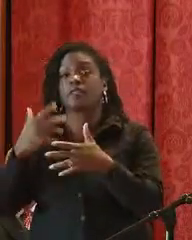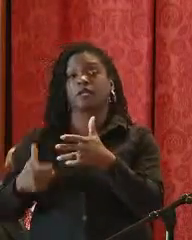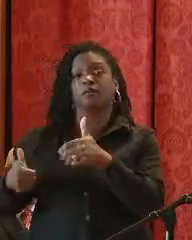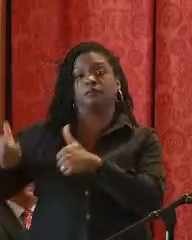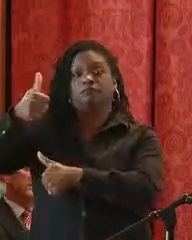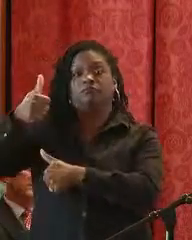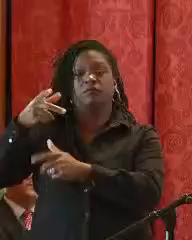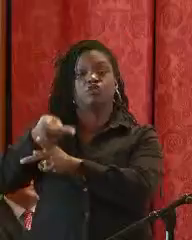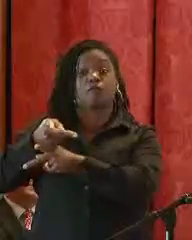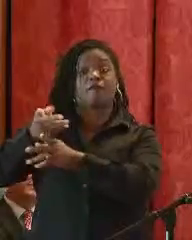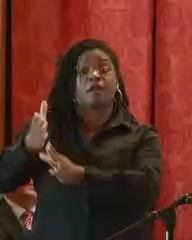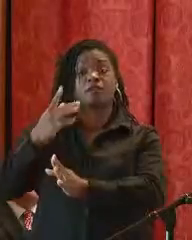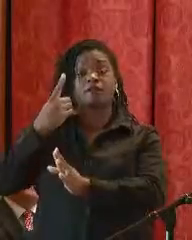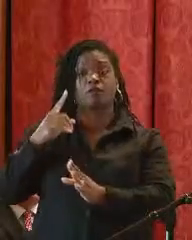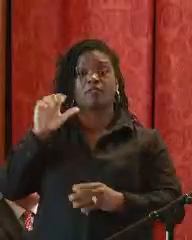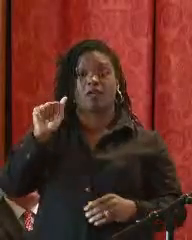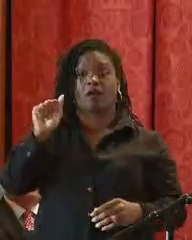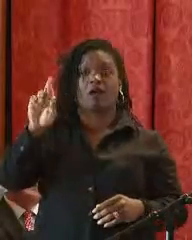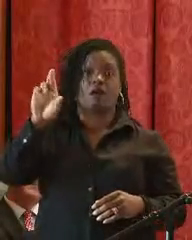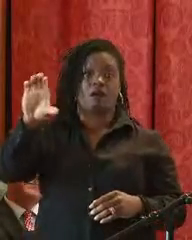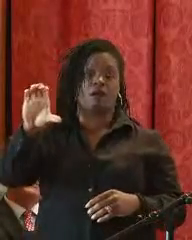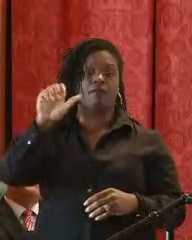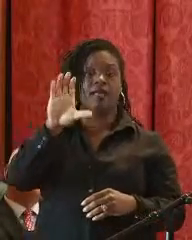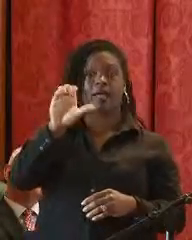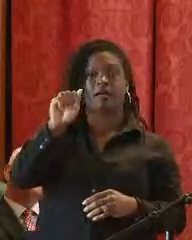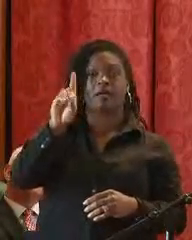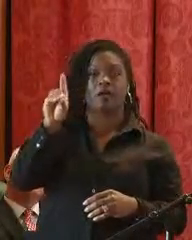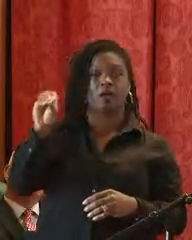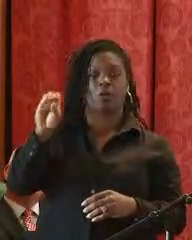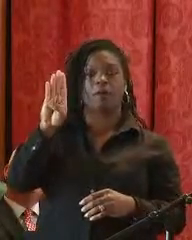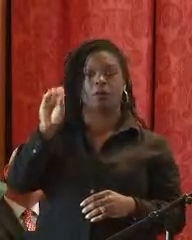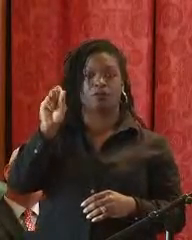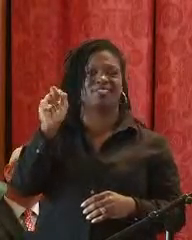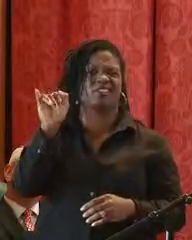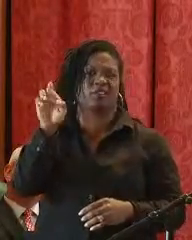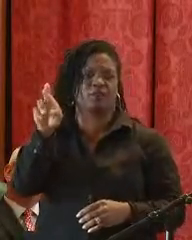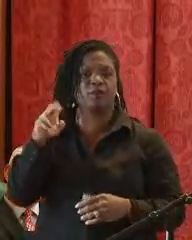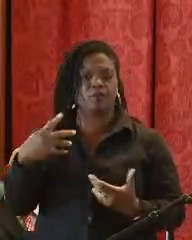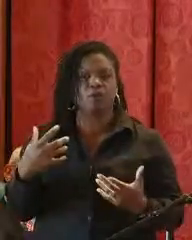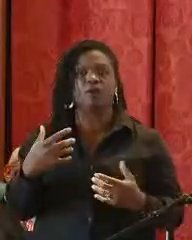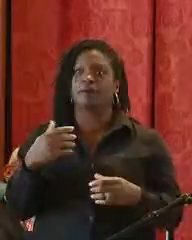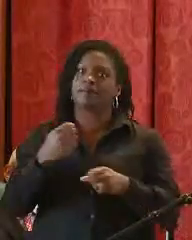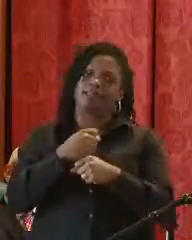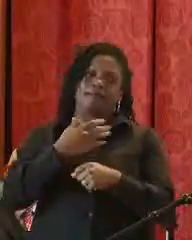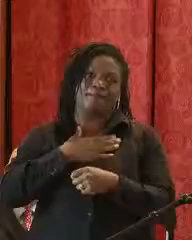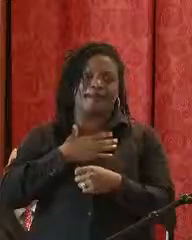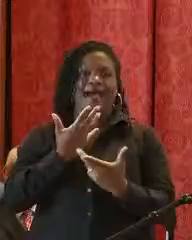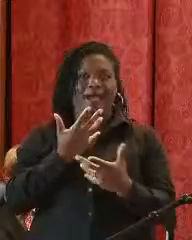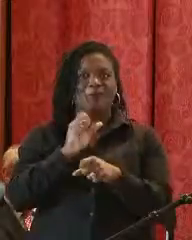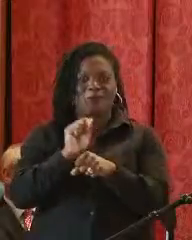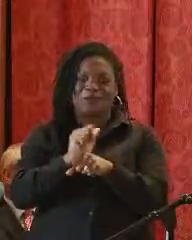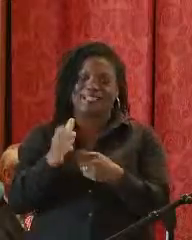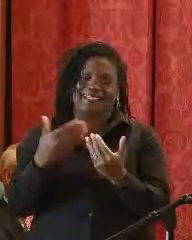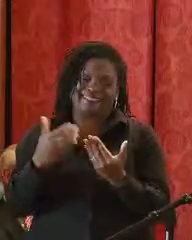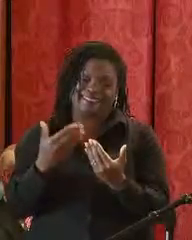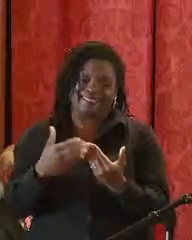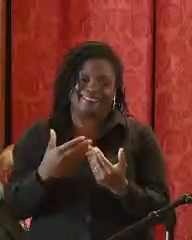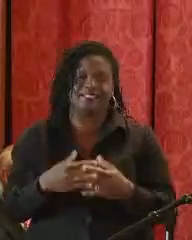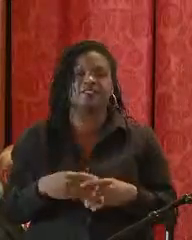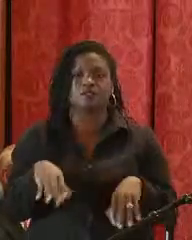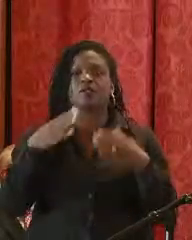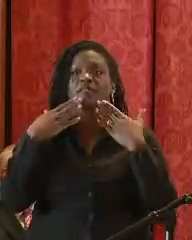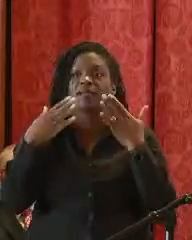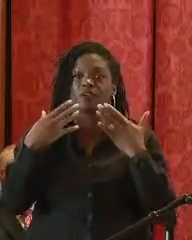of Cattle Boundary. They have made my journey here easy. I want to say thanks and with the great pleasure to keep assisting the consumers in the